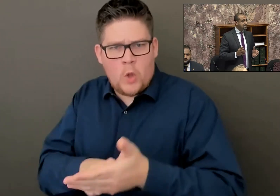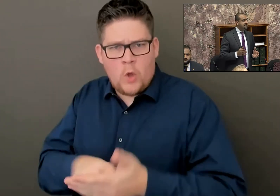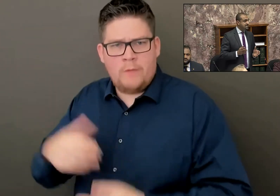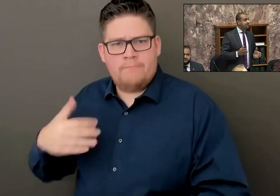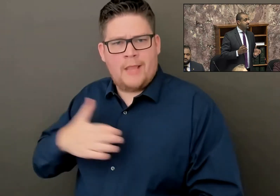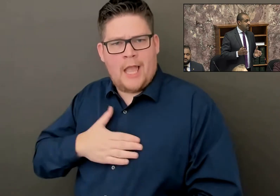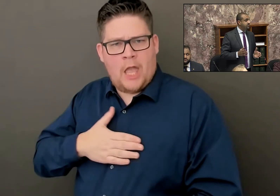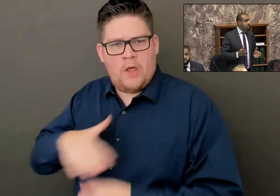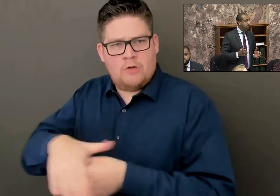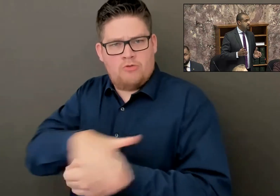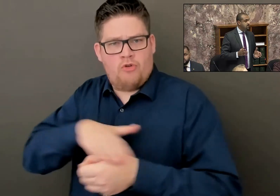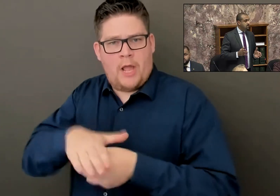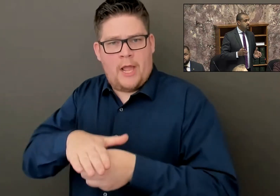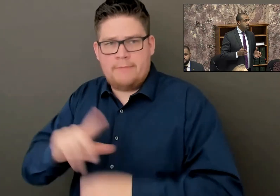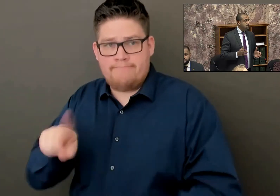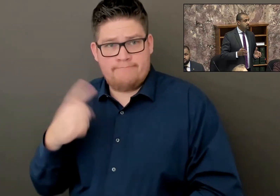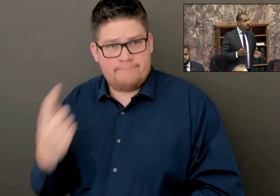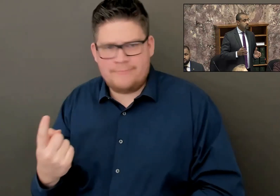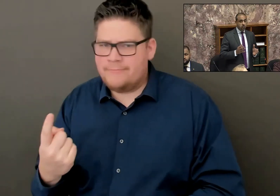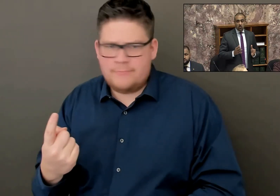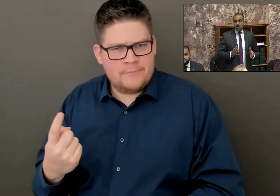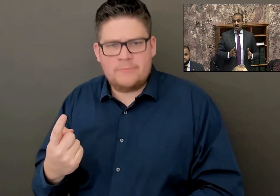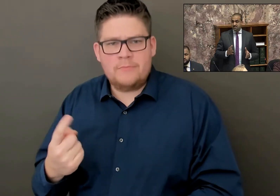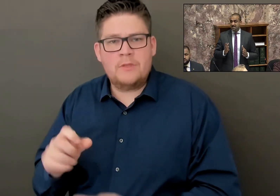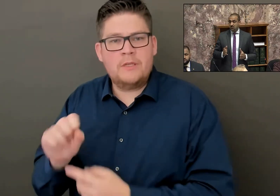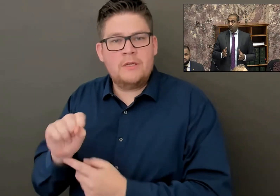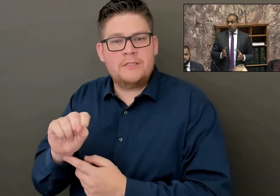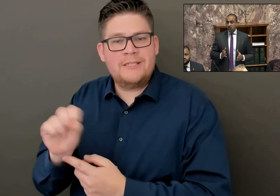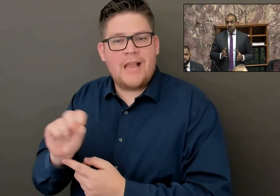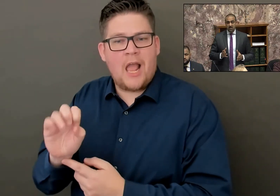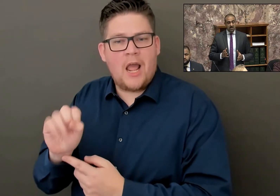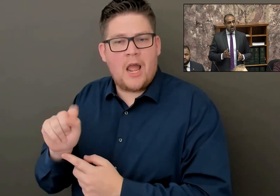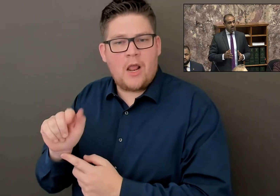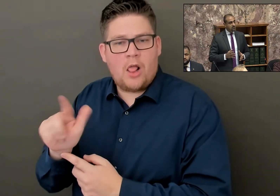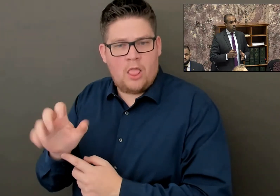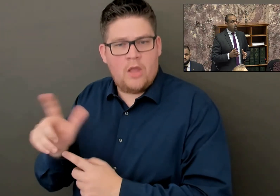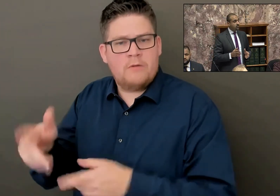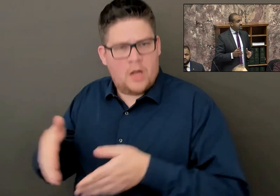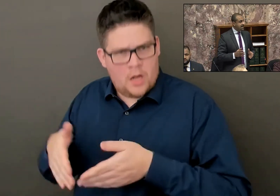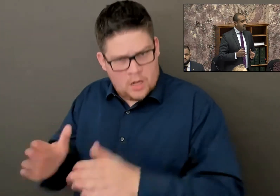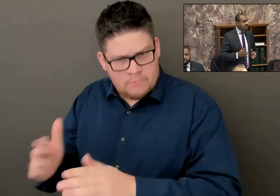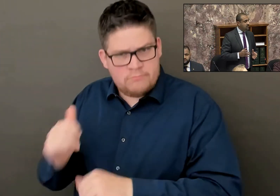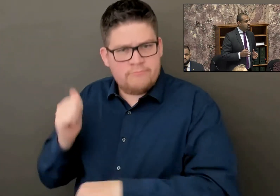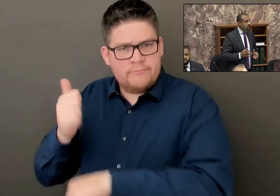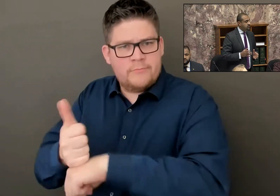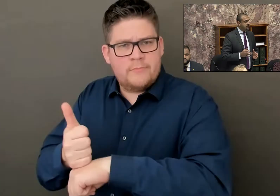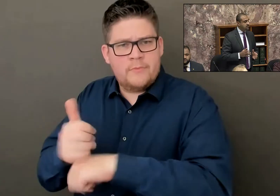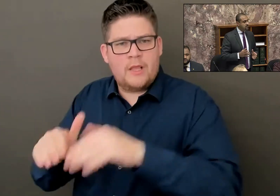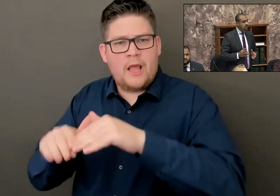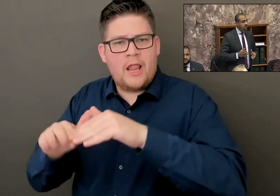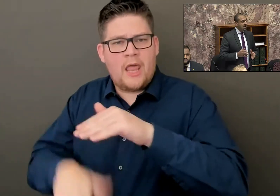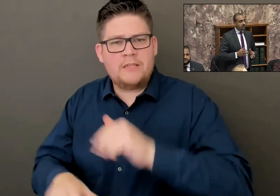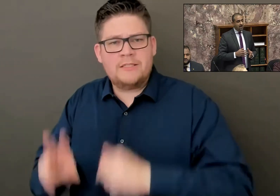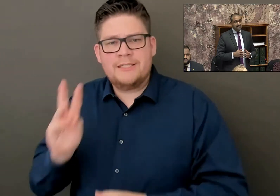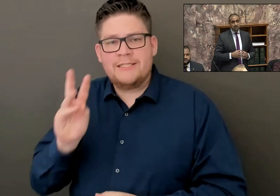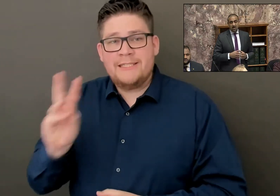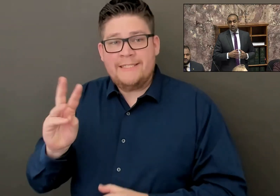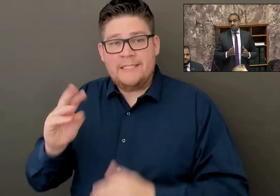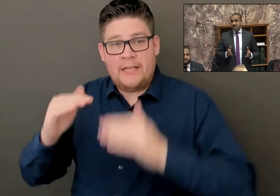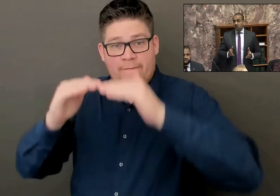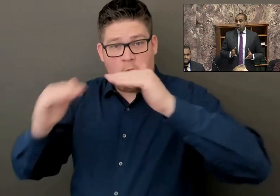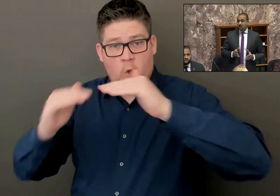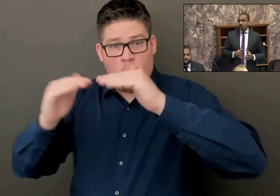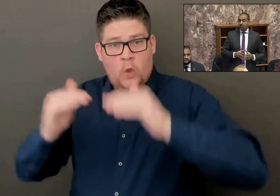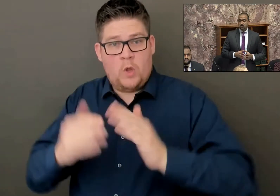since 1977. New York has allowed it for over a decade now, Honourable Speaker. In fact, I